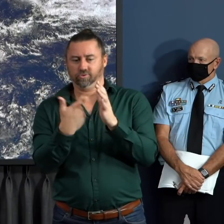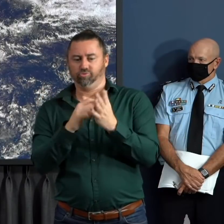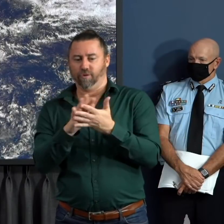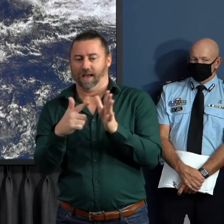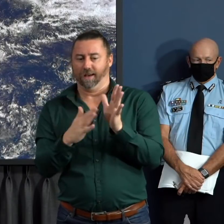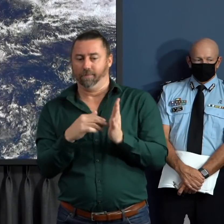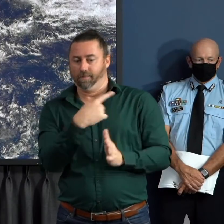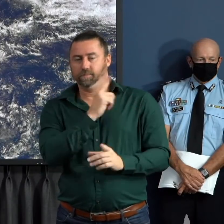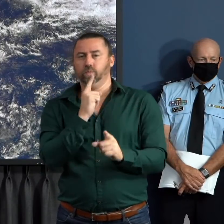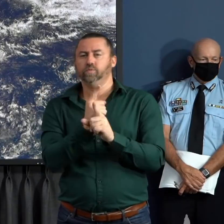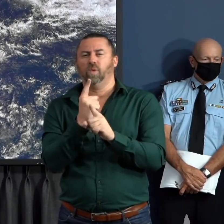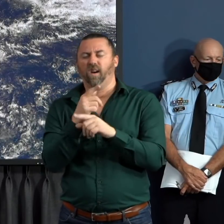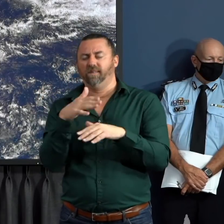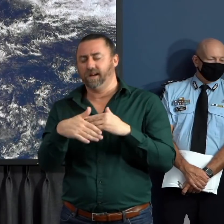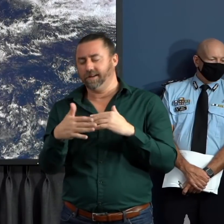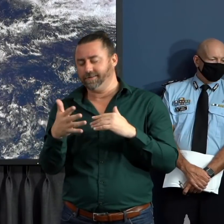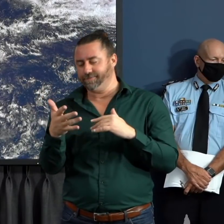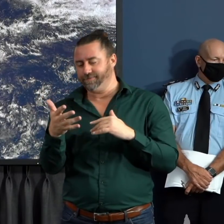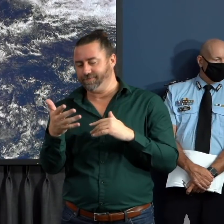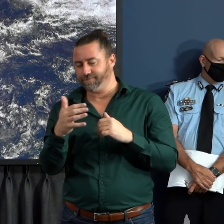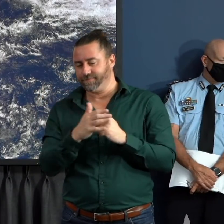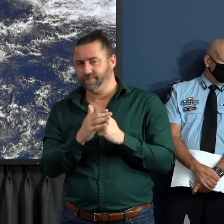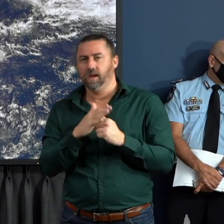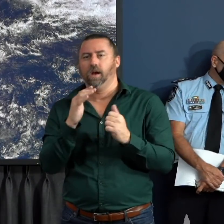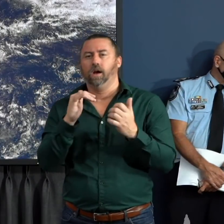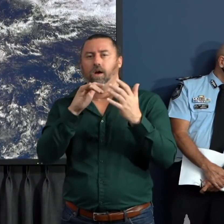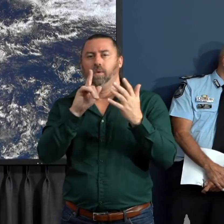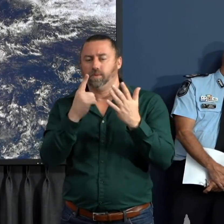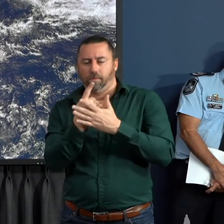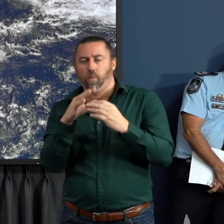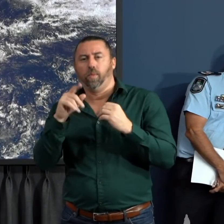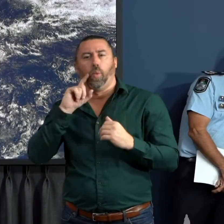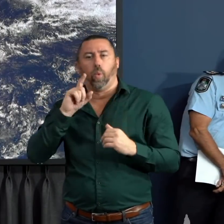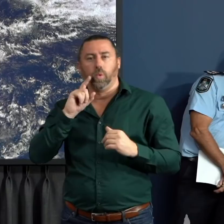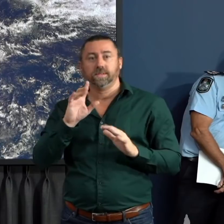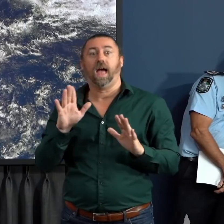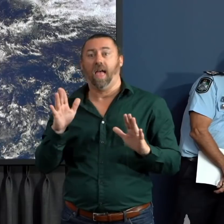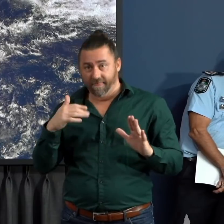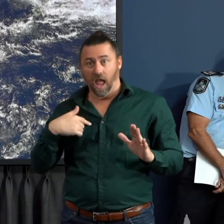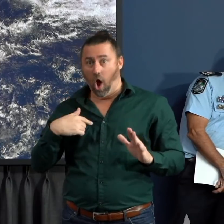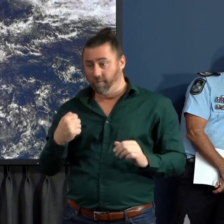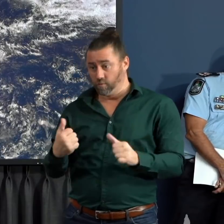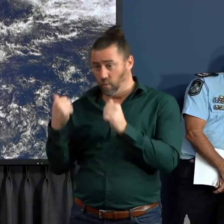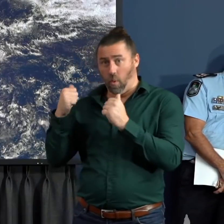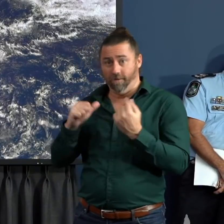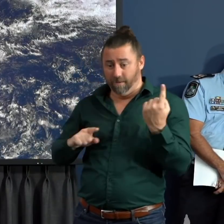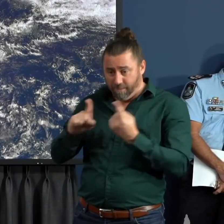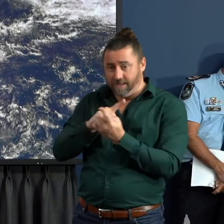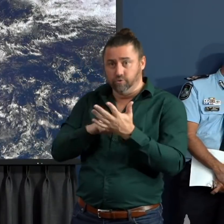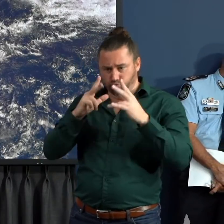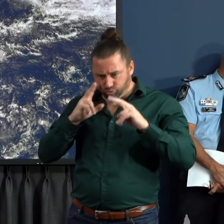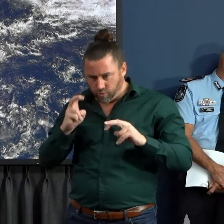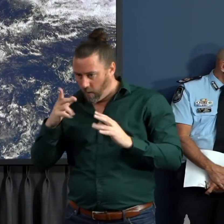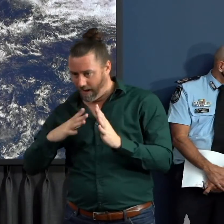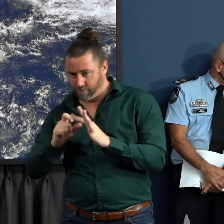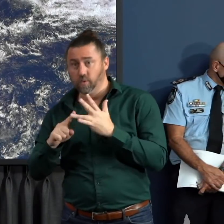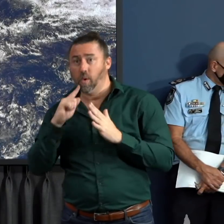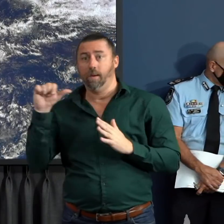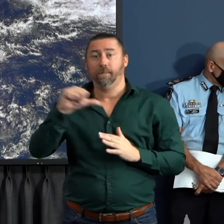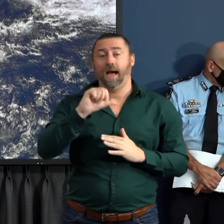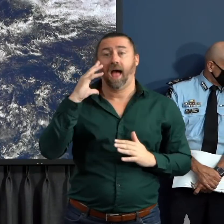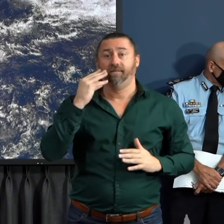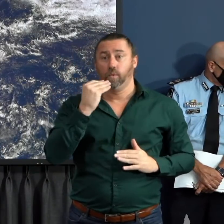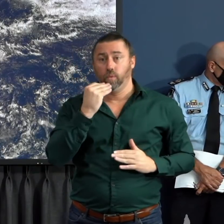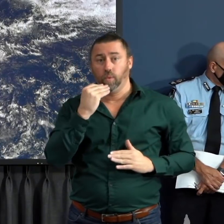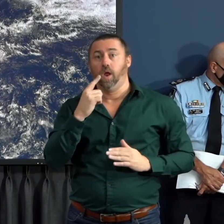that information about SEQ water, and then we do have a lot of work to do, and we'll be back this afternoon to